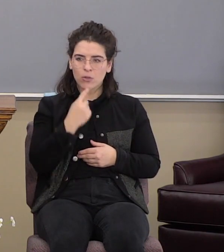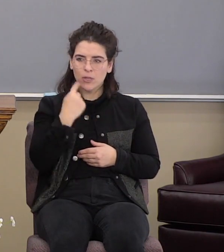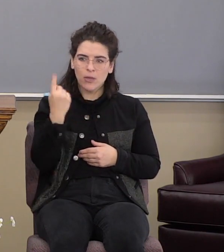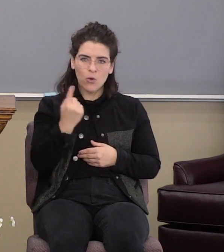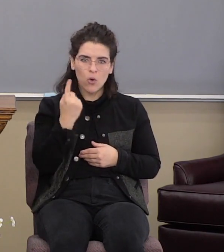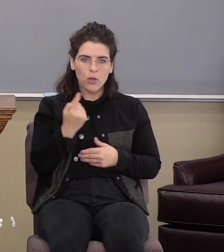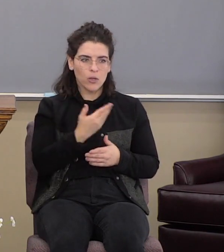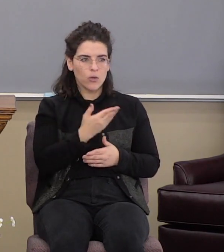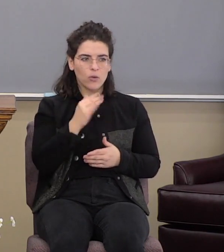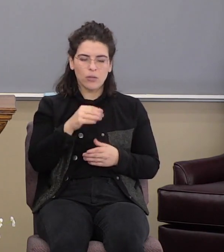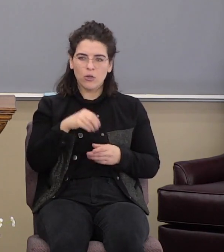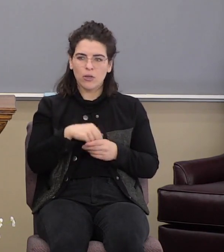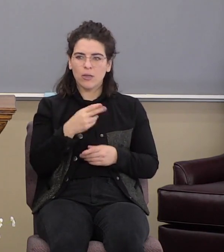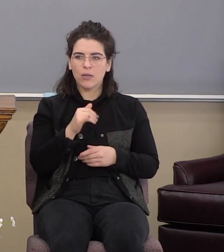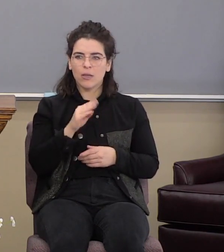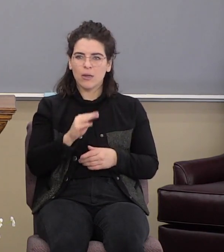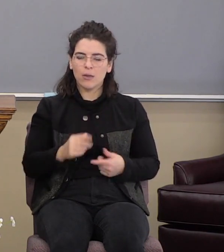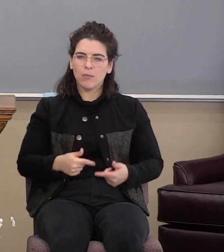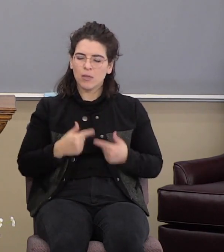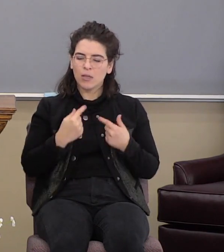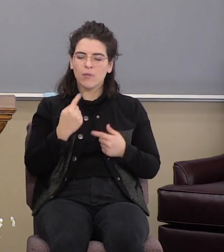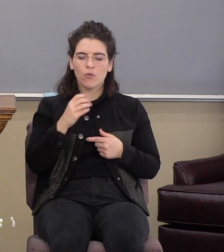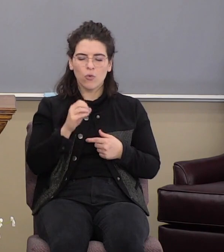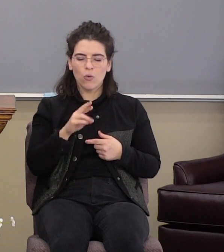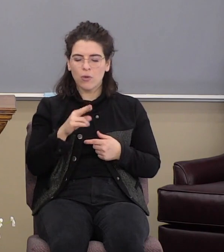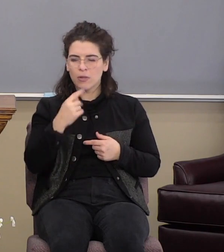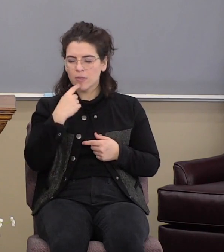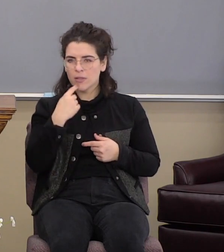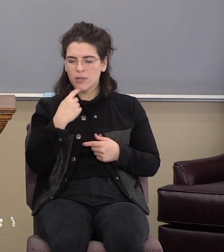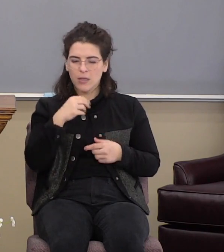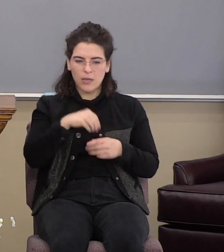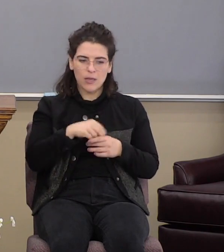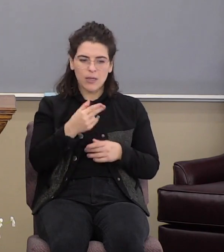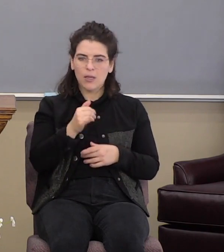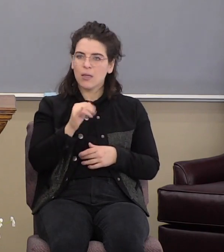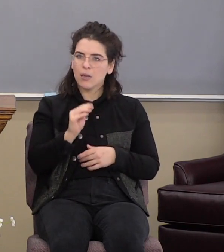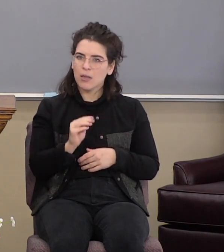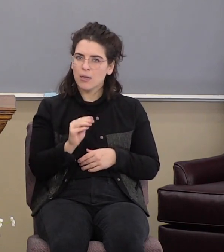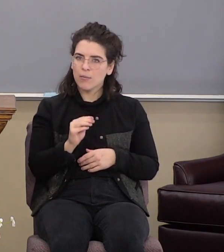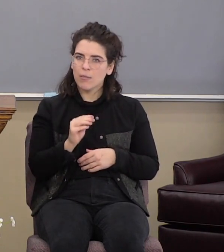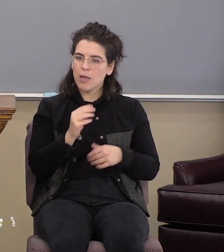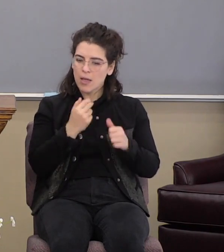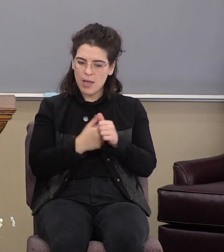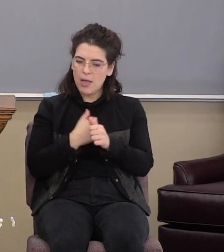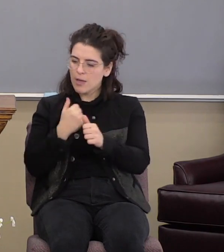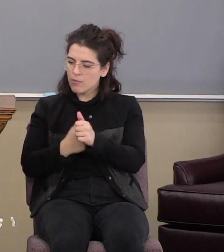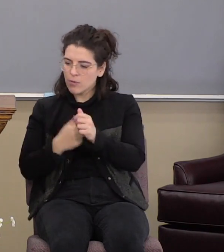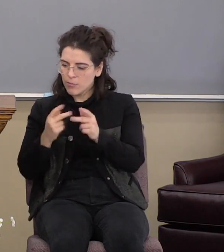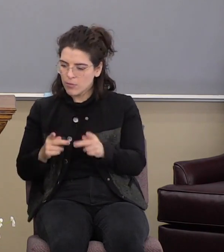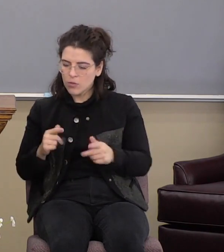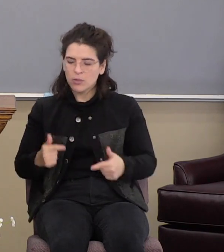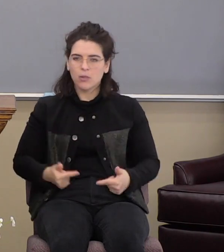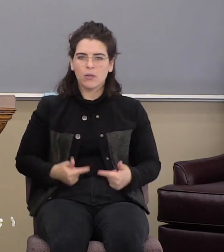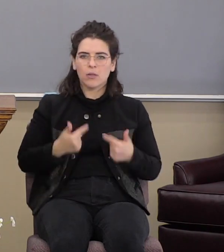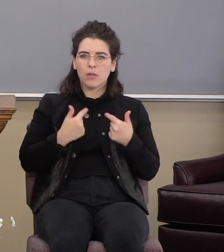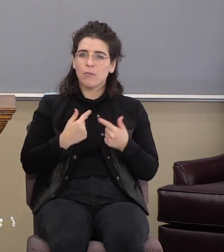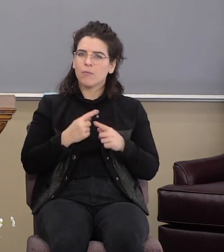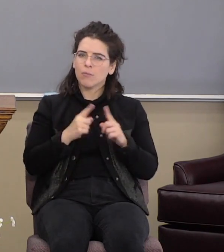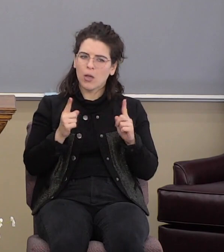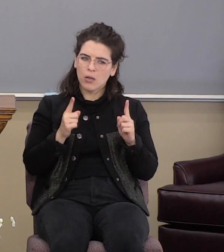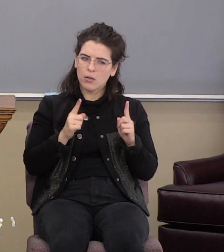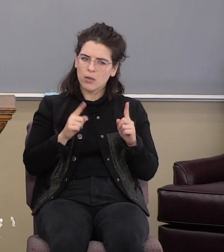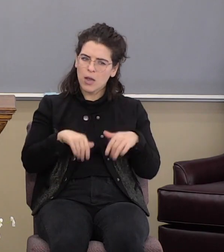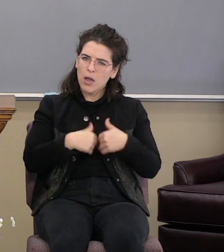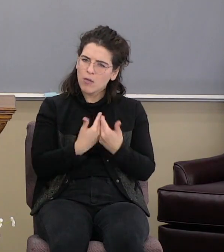that are in him live? Or is he saying in him everybody lives? But in what